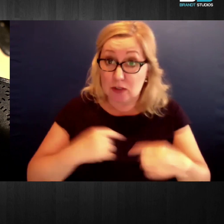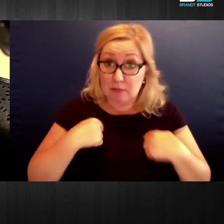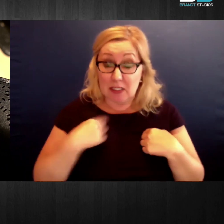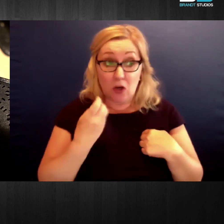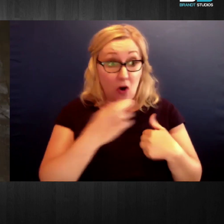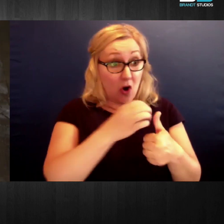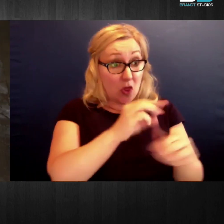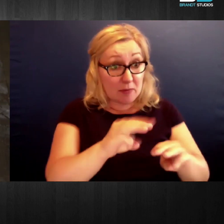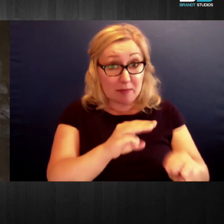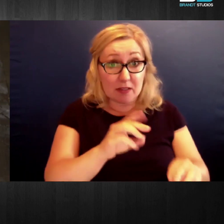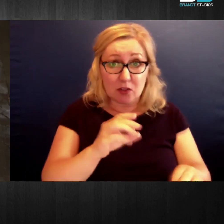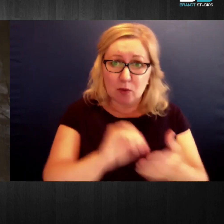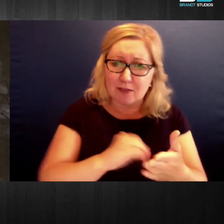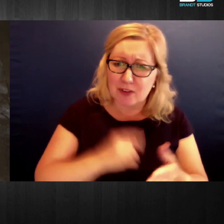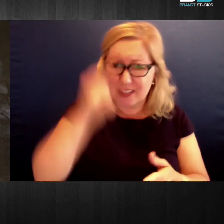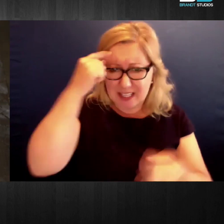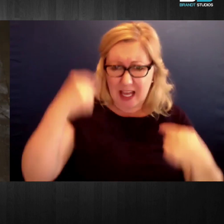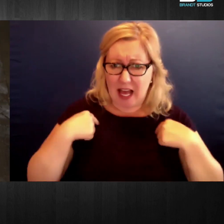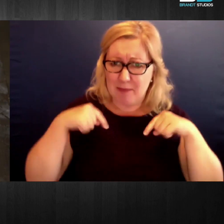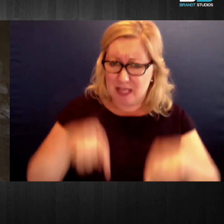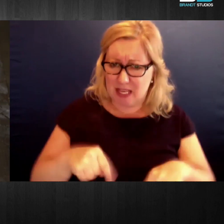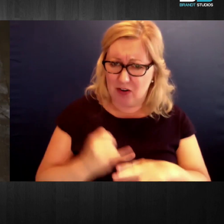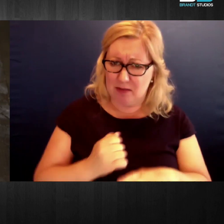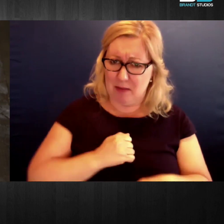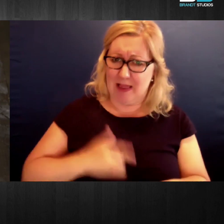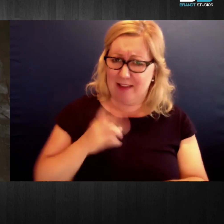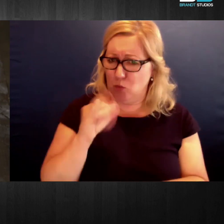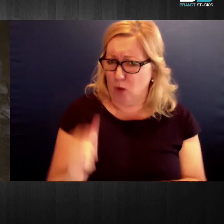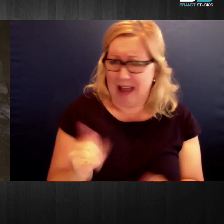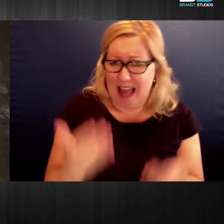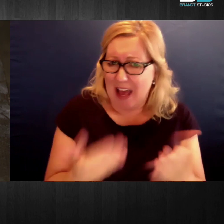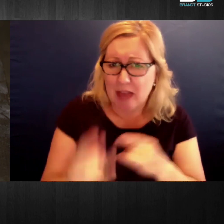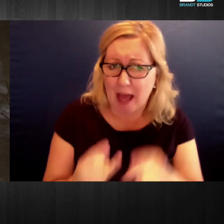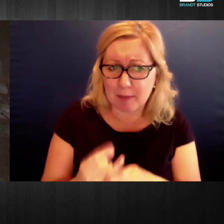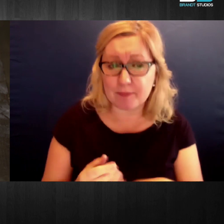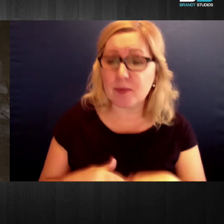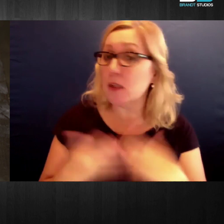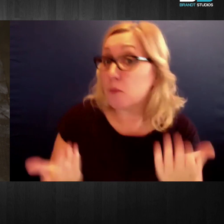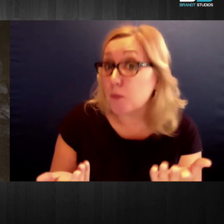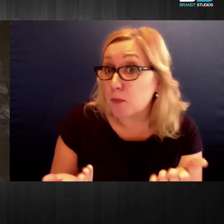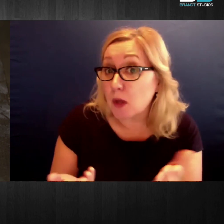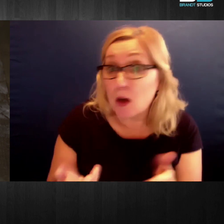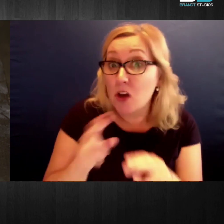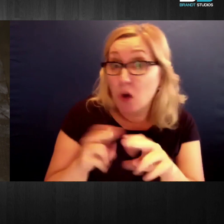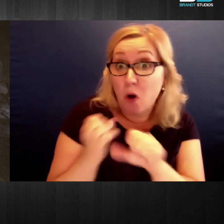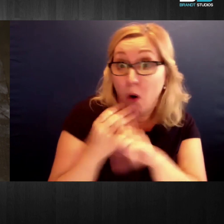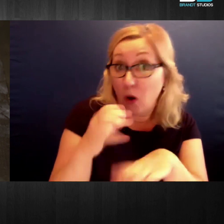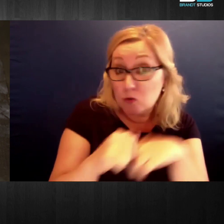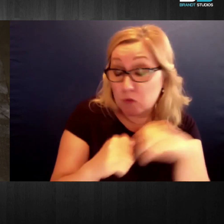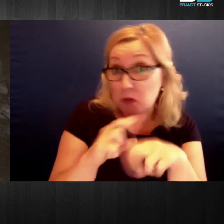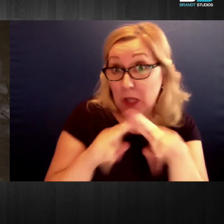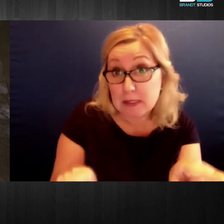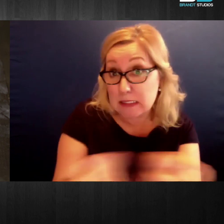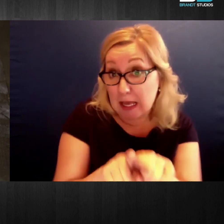know? No pair of shoes is the same. We all have different stories to tell. We just need someone to tell them